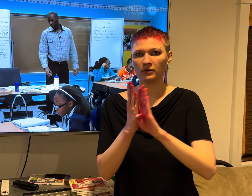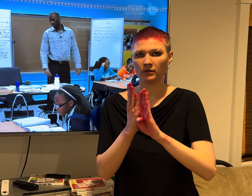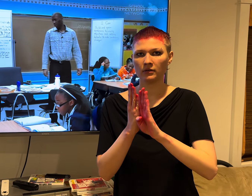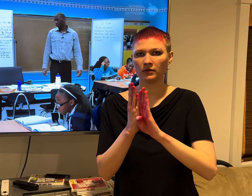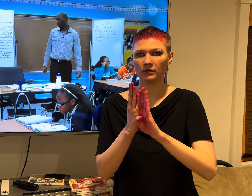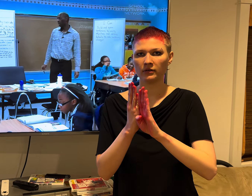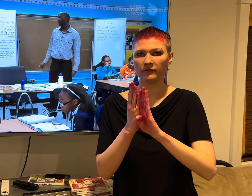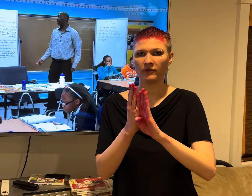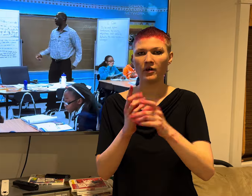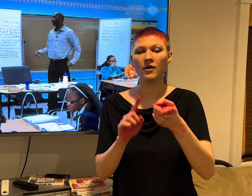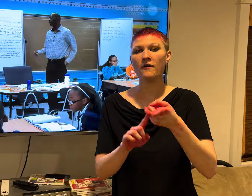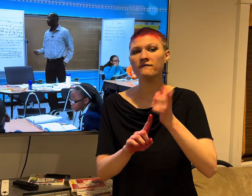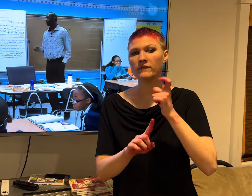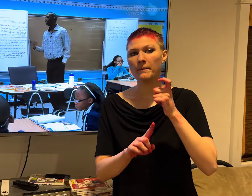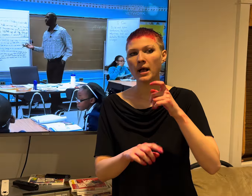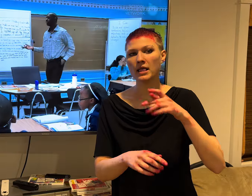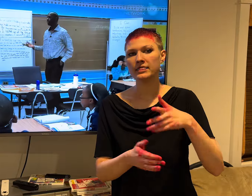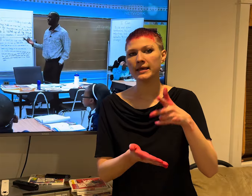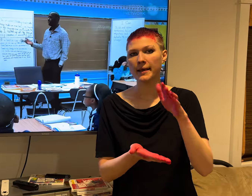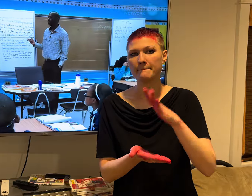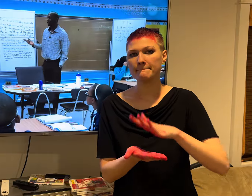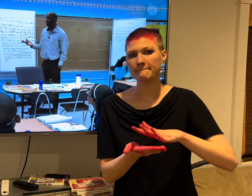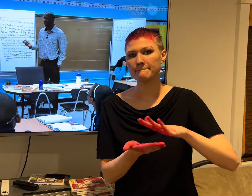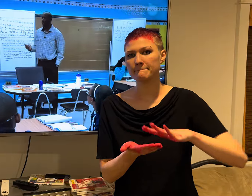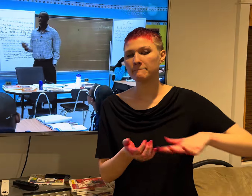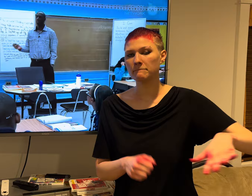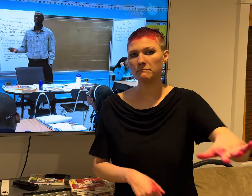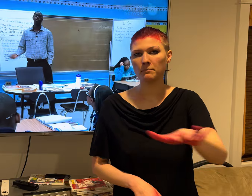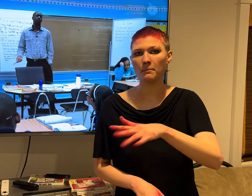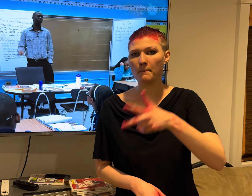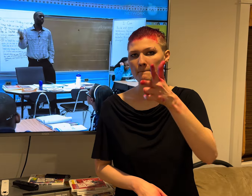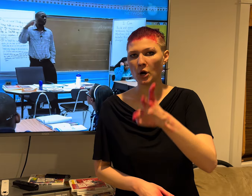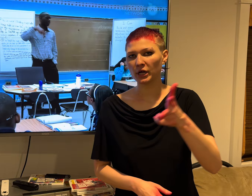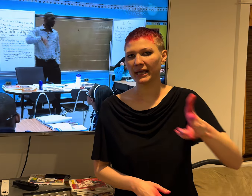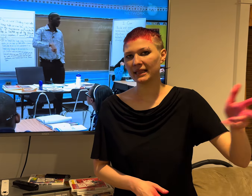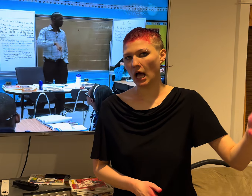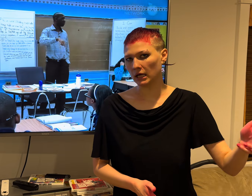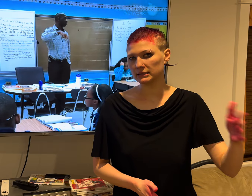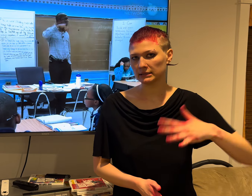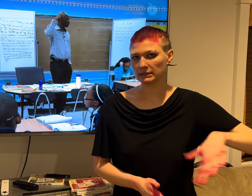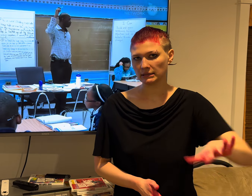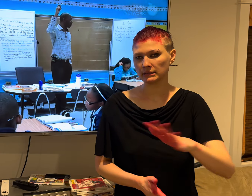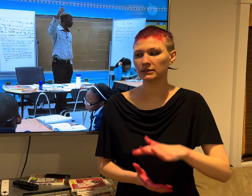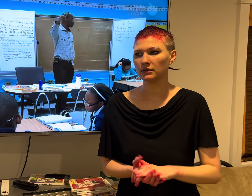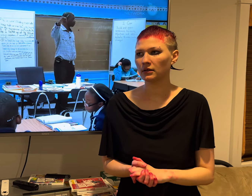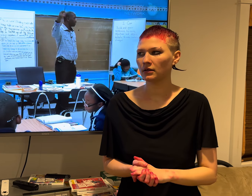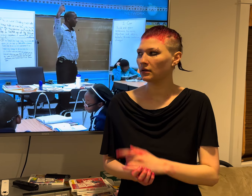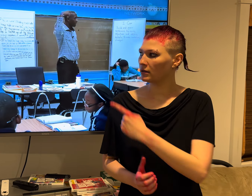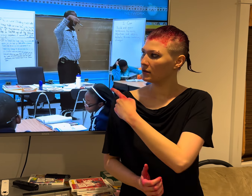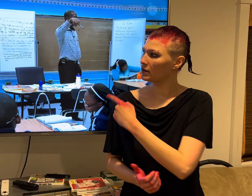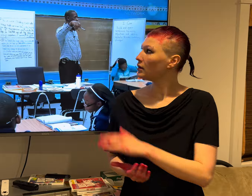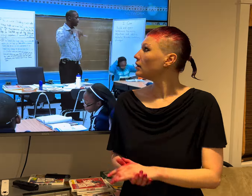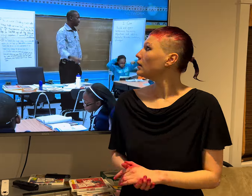lot. Okay. What is the difference in the two? Actually, what's the difference in the three? What's the difference between the first one and the second